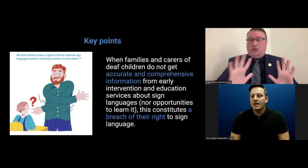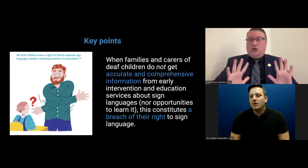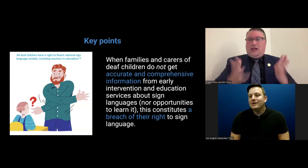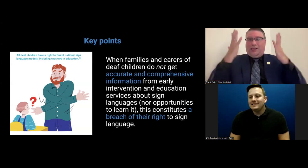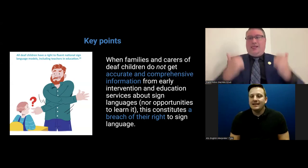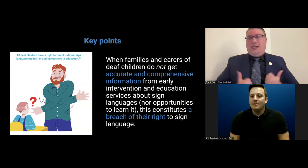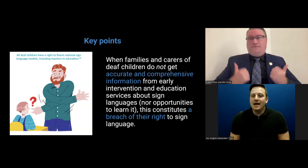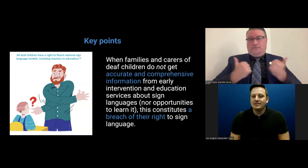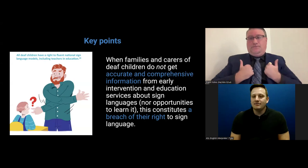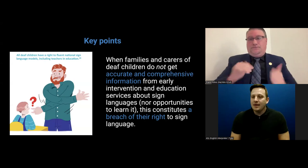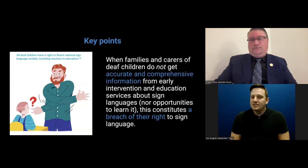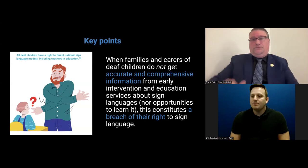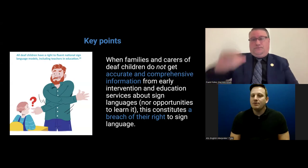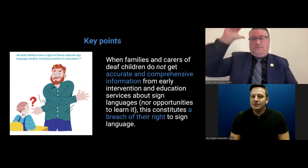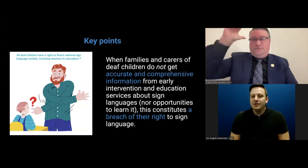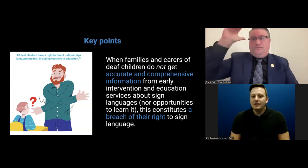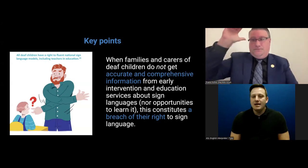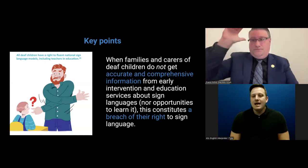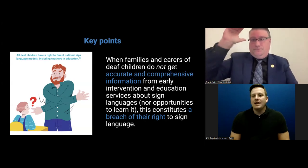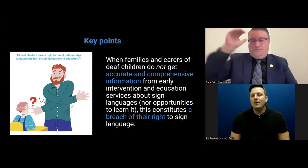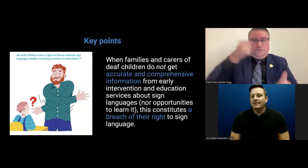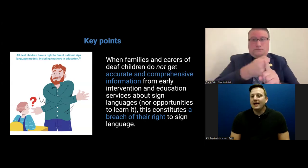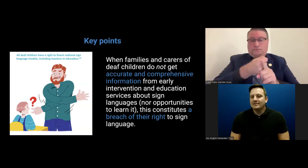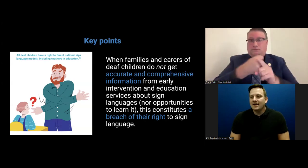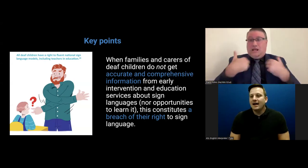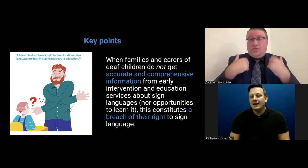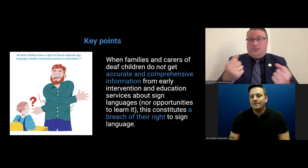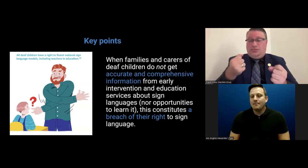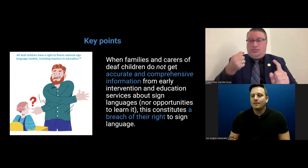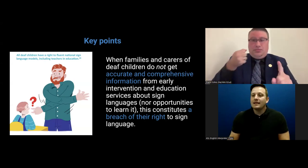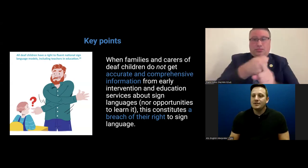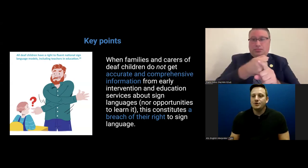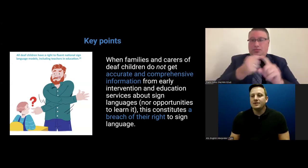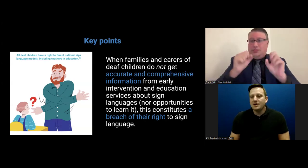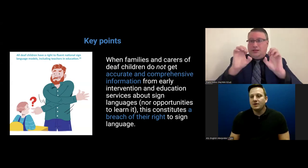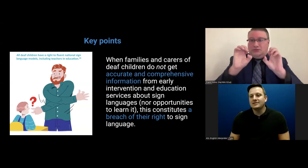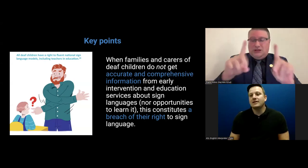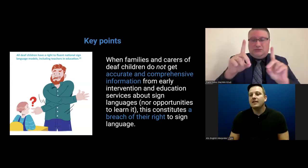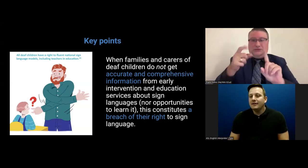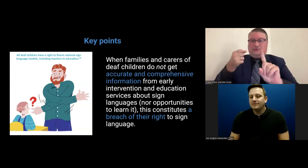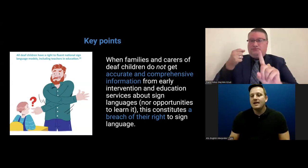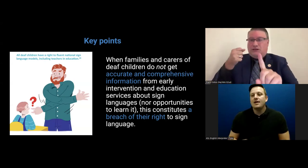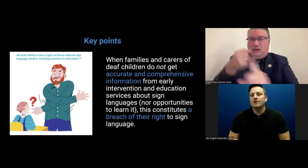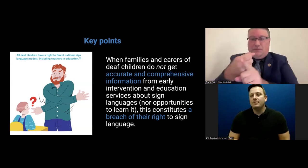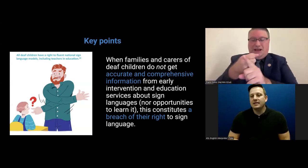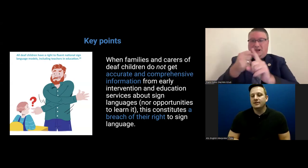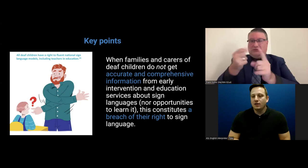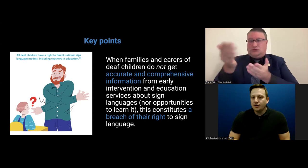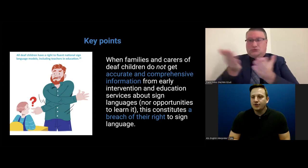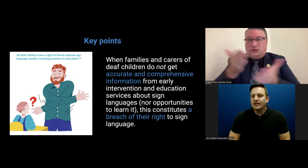We see the impacts of language deprivation and what that can do to someone's life, their ability to learn. It